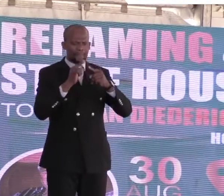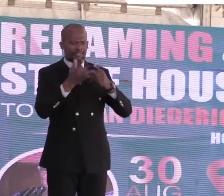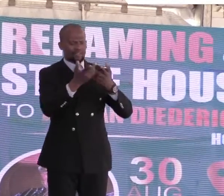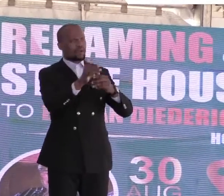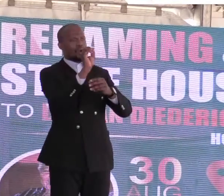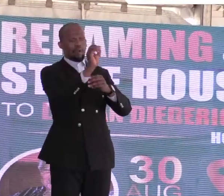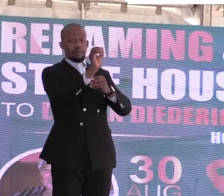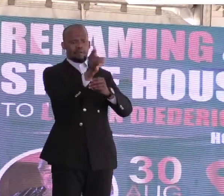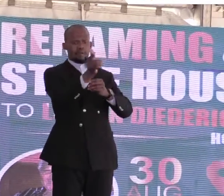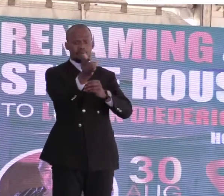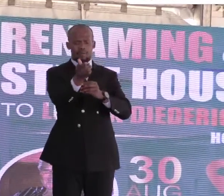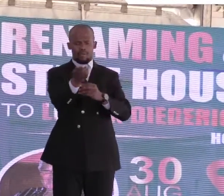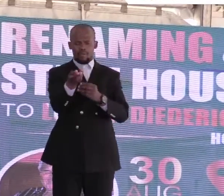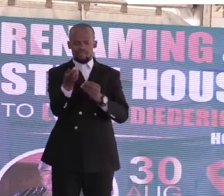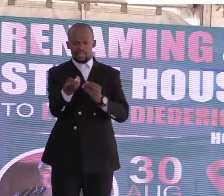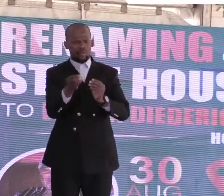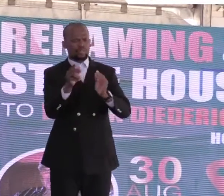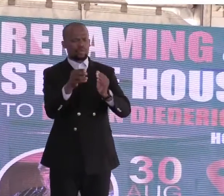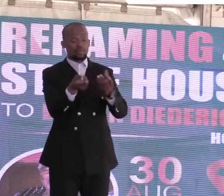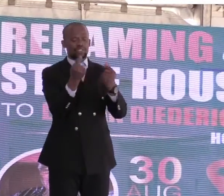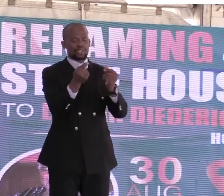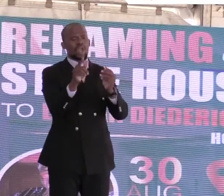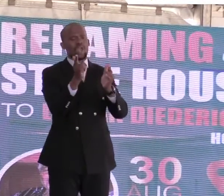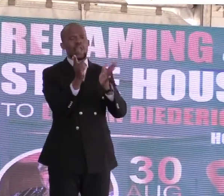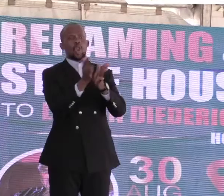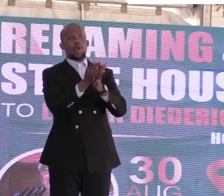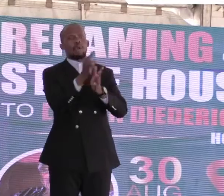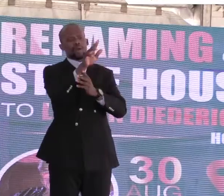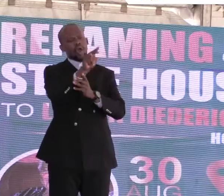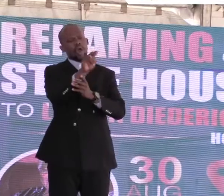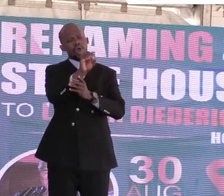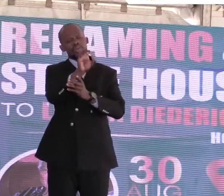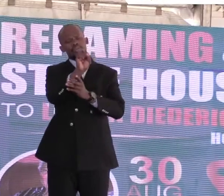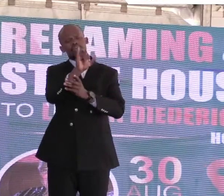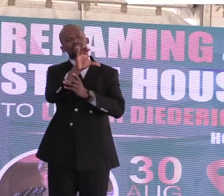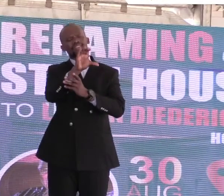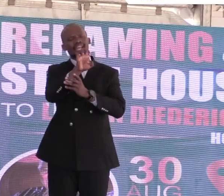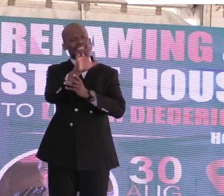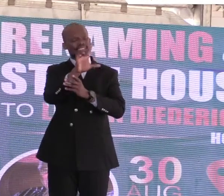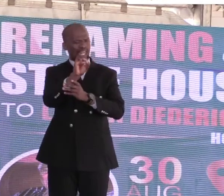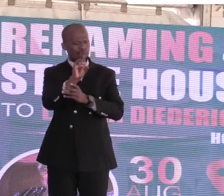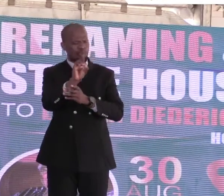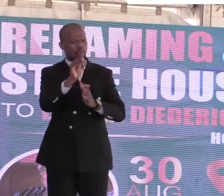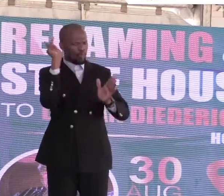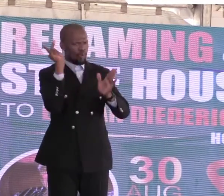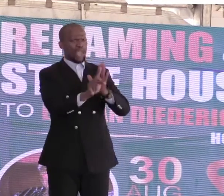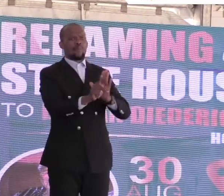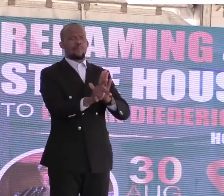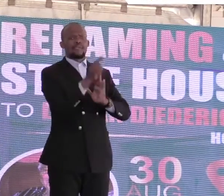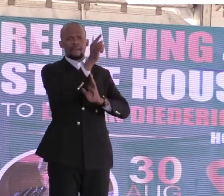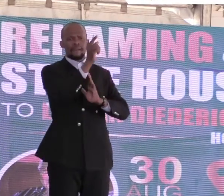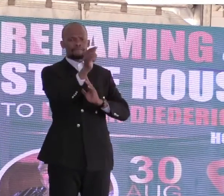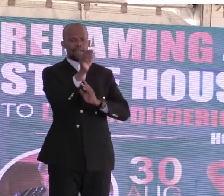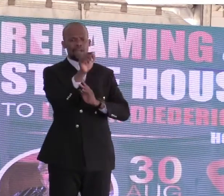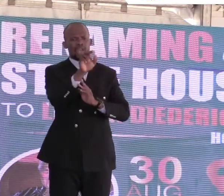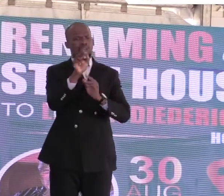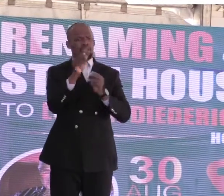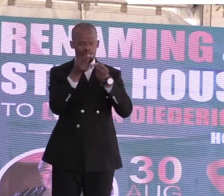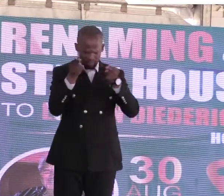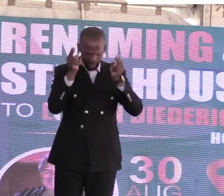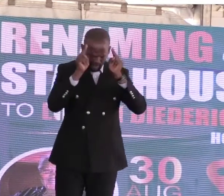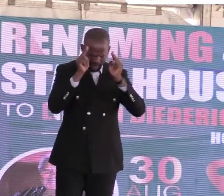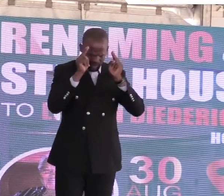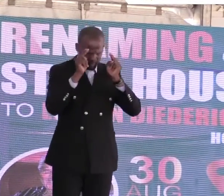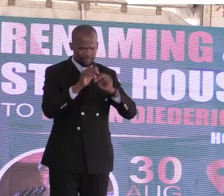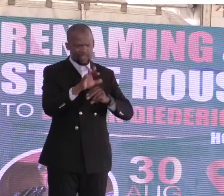Hare fourth-year law student, Nostelo Mtebeni, 2 weeks ago that Umama Chairperson,